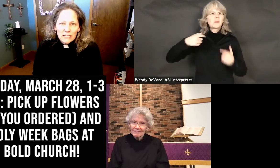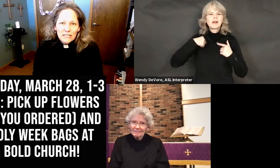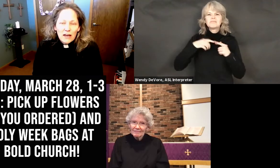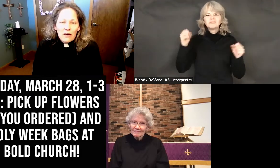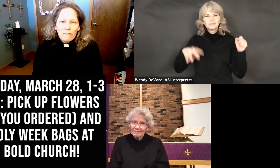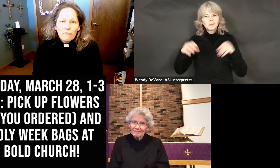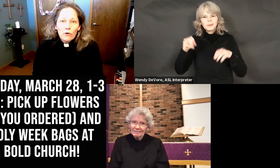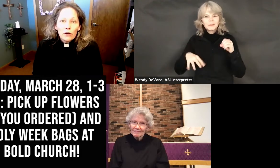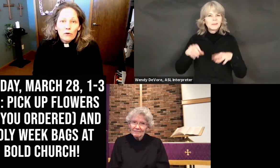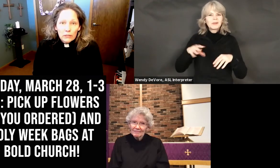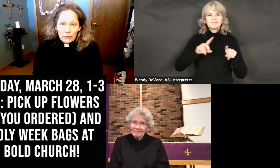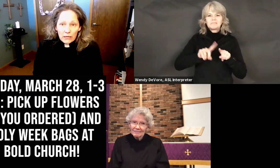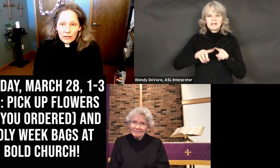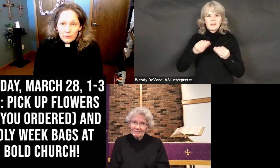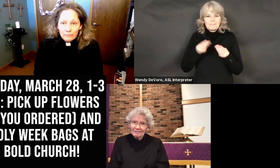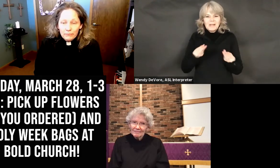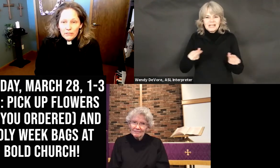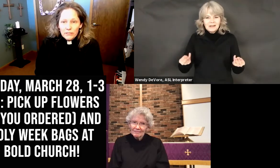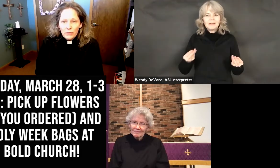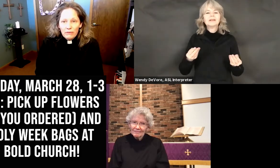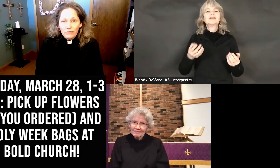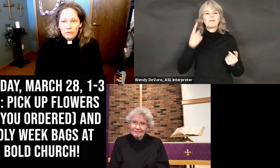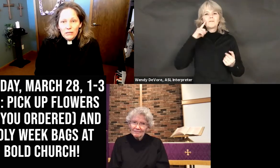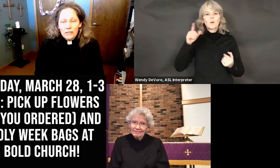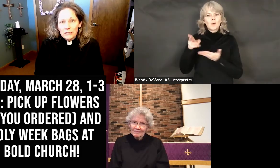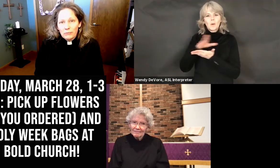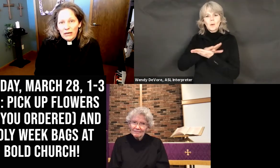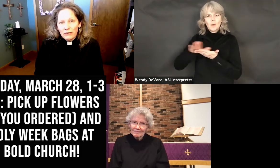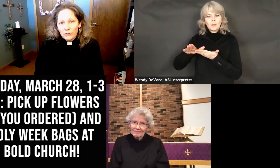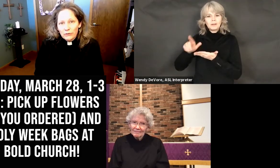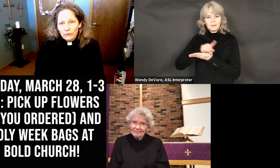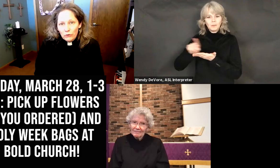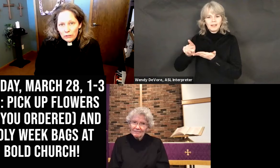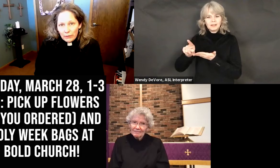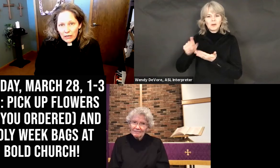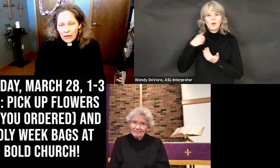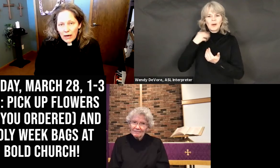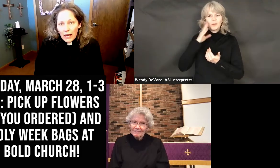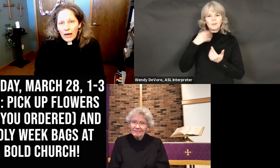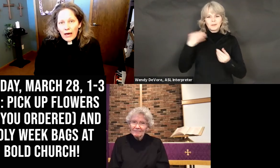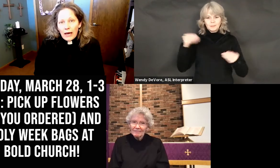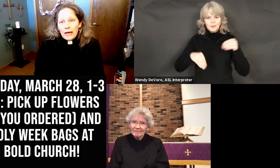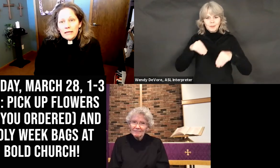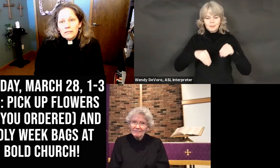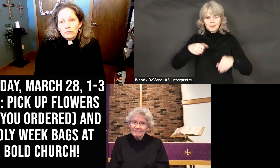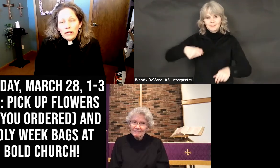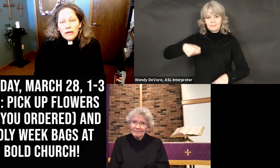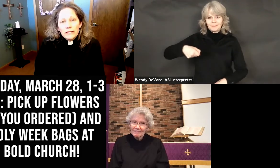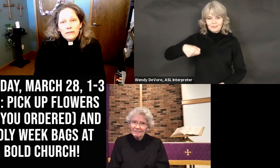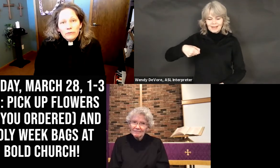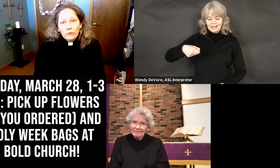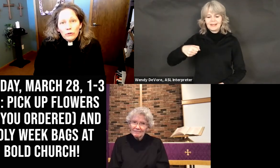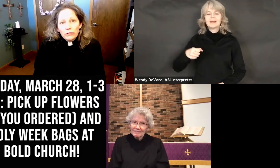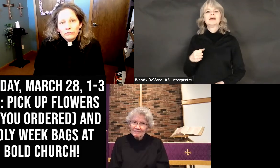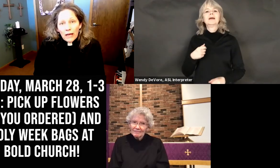supplies and treats for Holy Week. So we'll have a few things in the bag for you for Holy Week, as